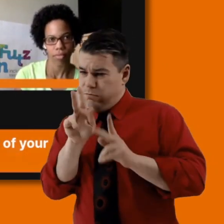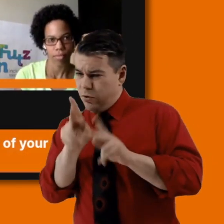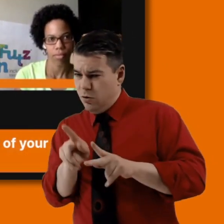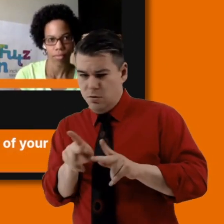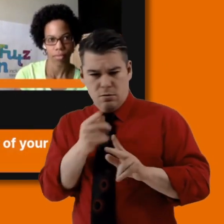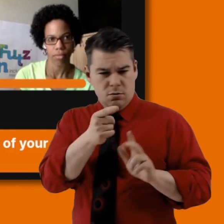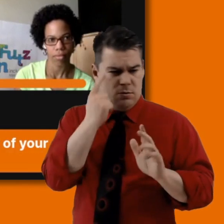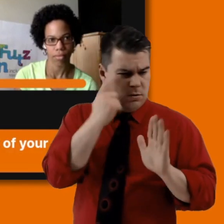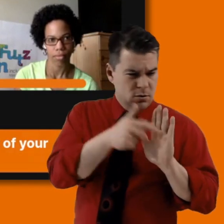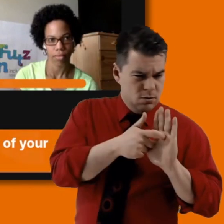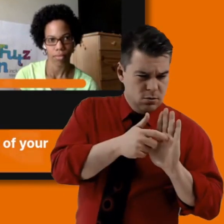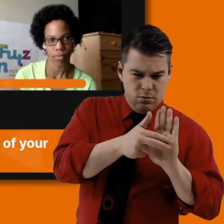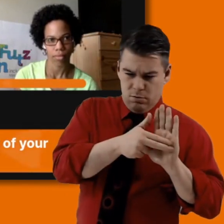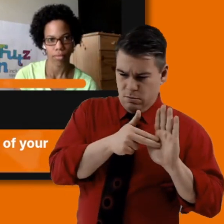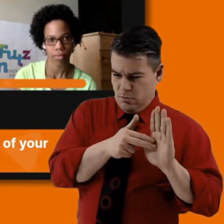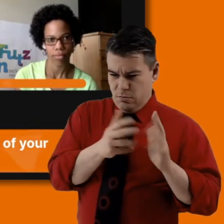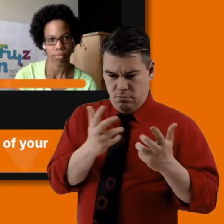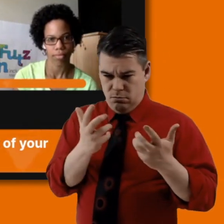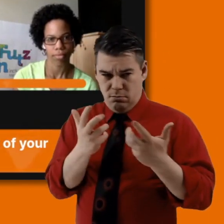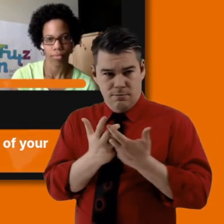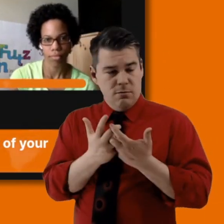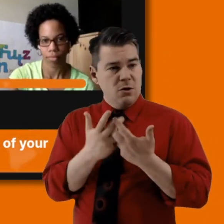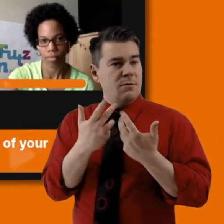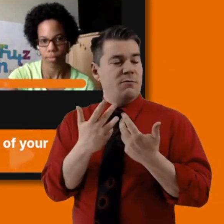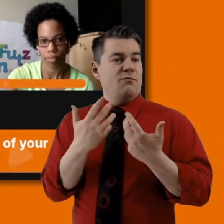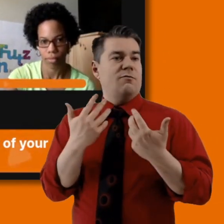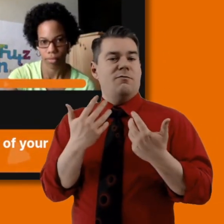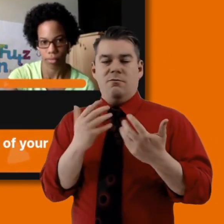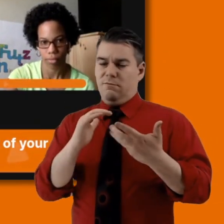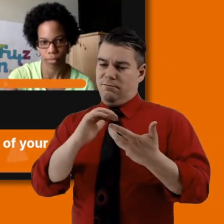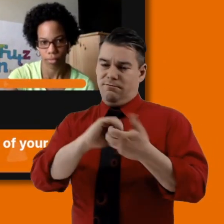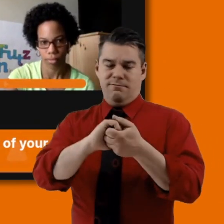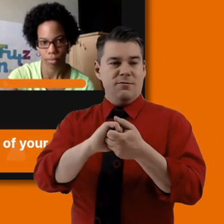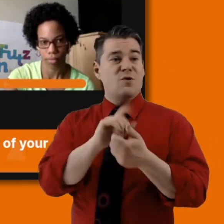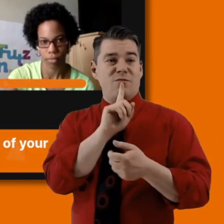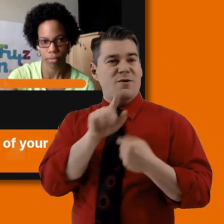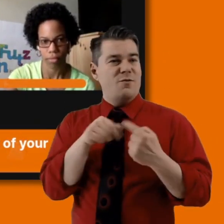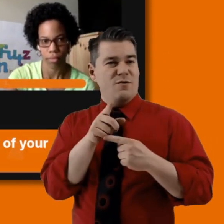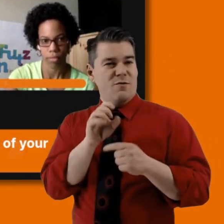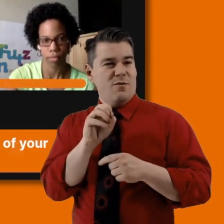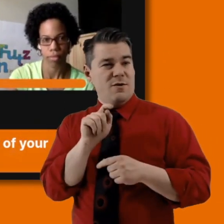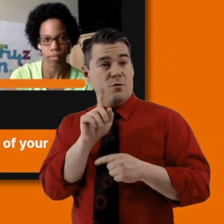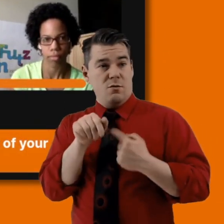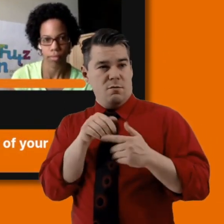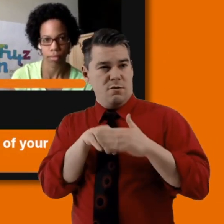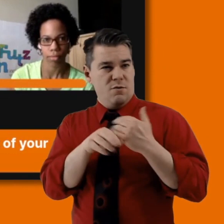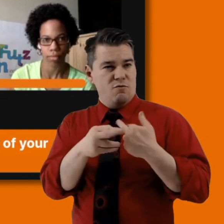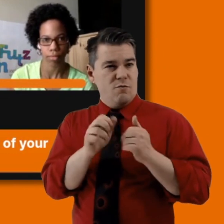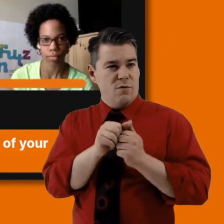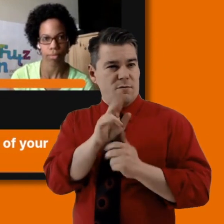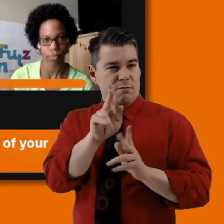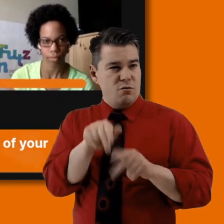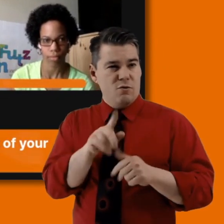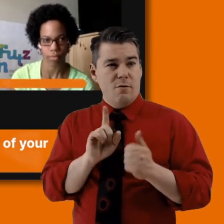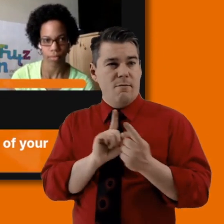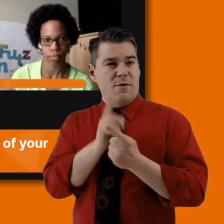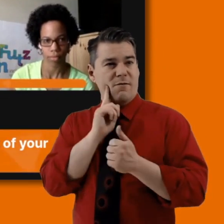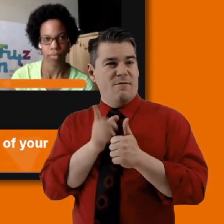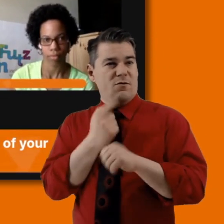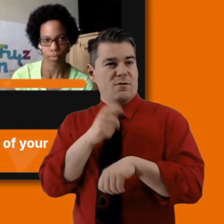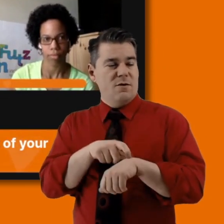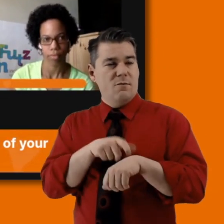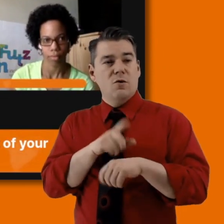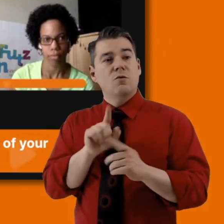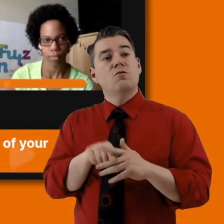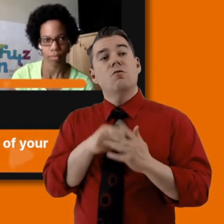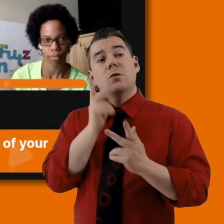that and that's also the beauty of OT, is that when you get in that room with that person or you meet that person for the first time, you start